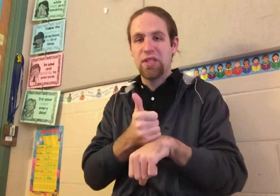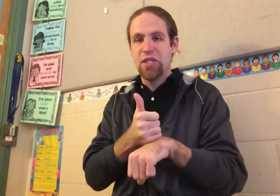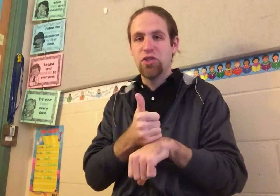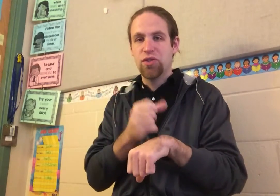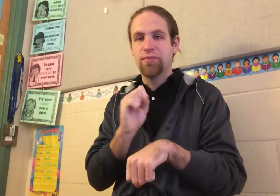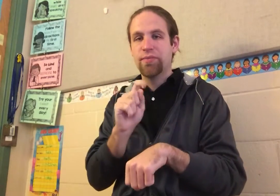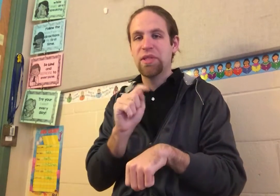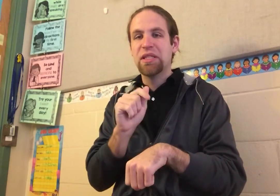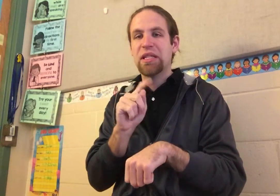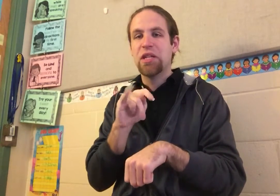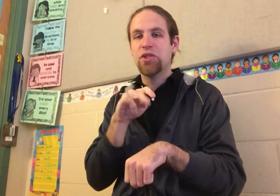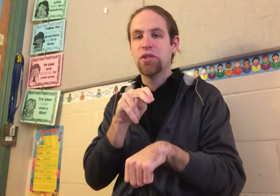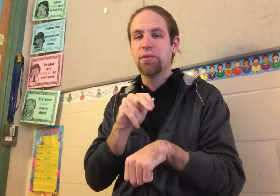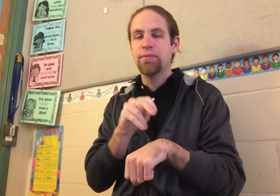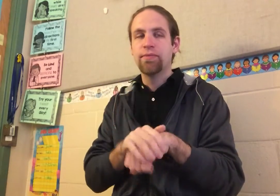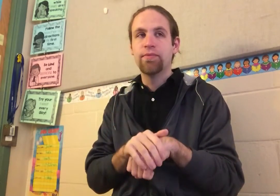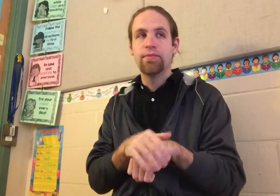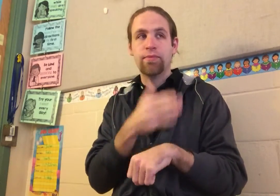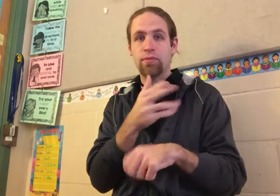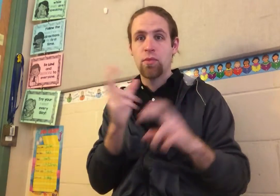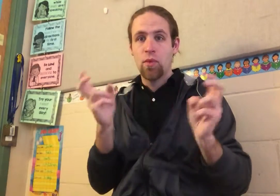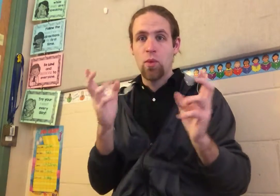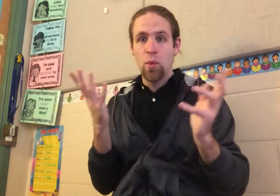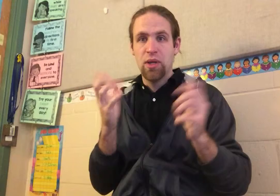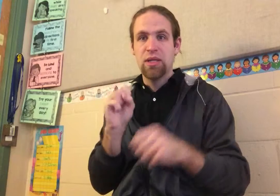This one is called Simpson Springs.